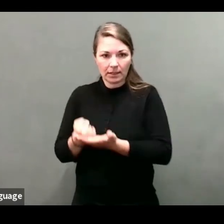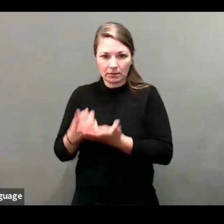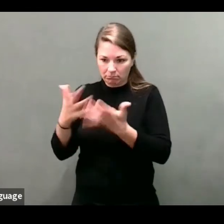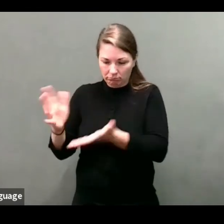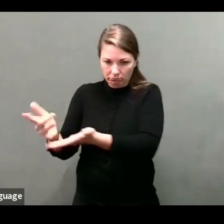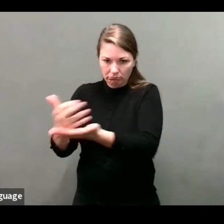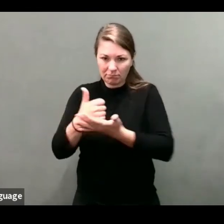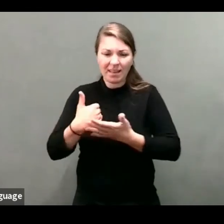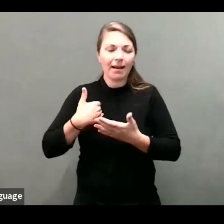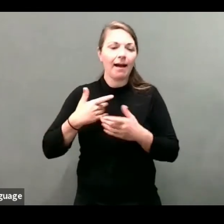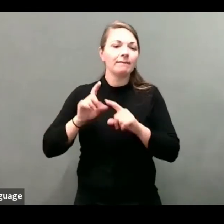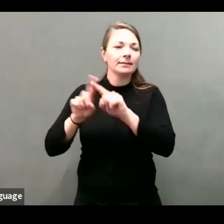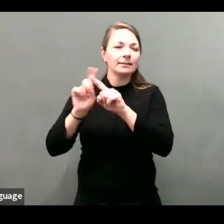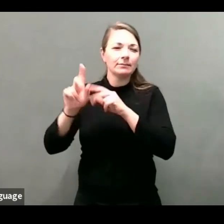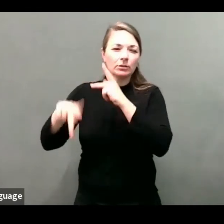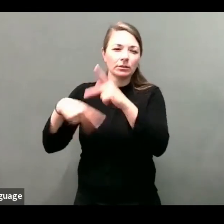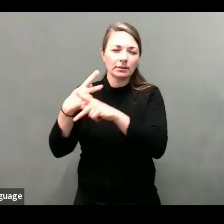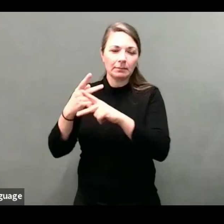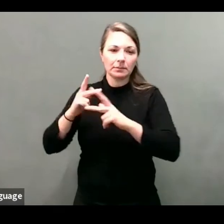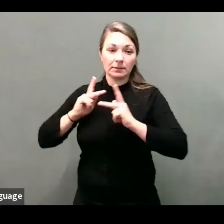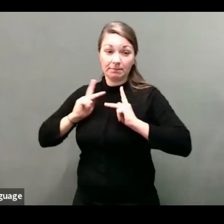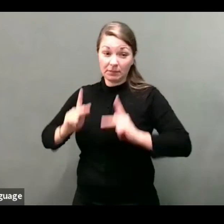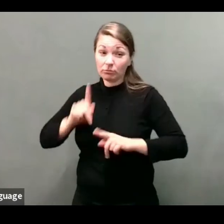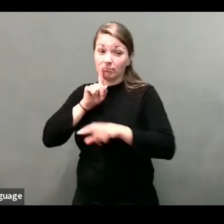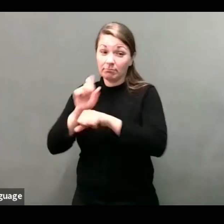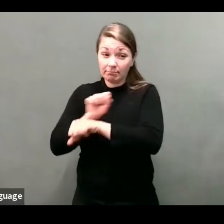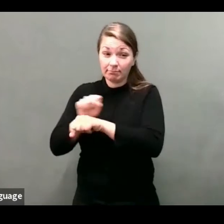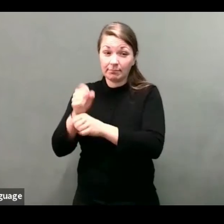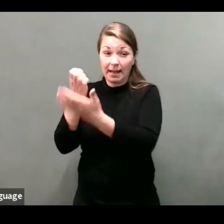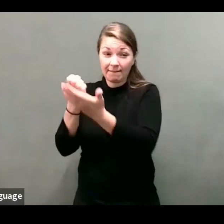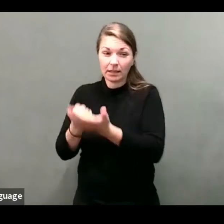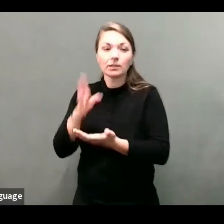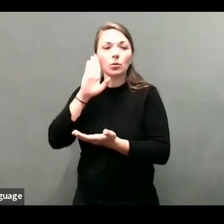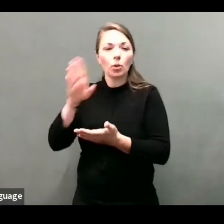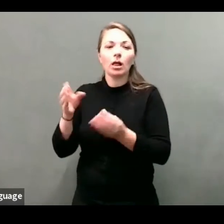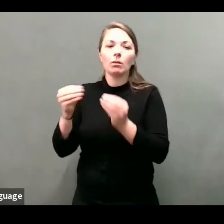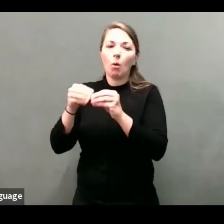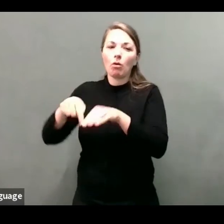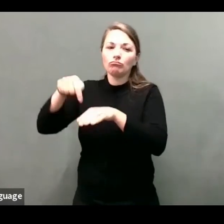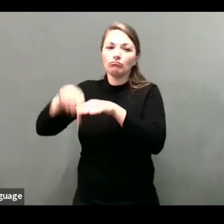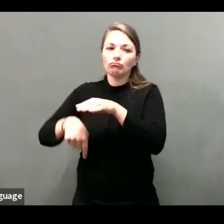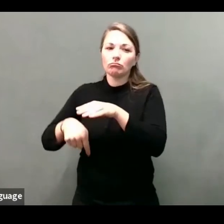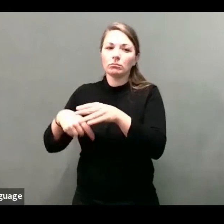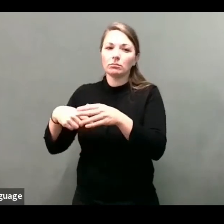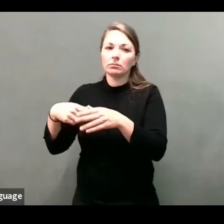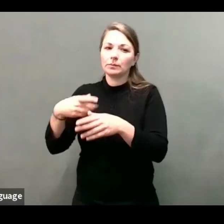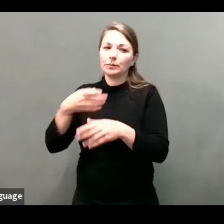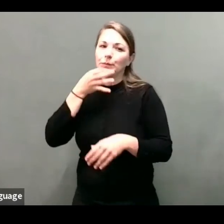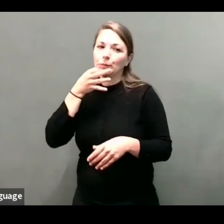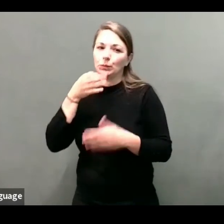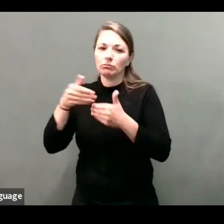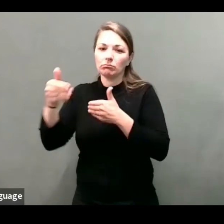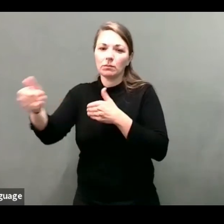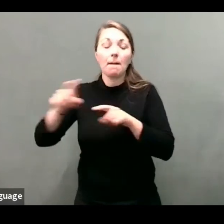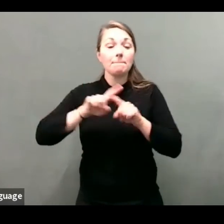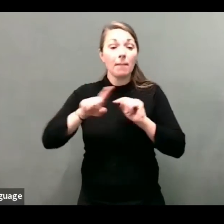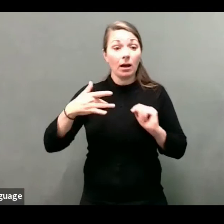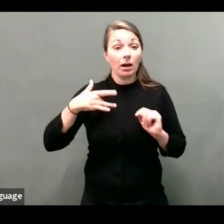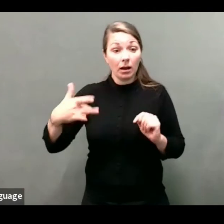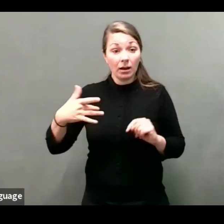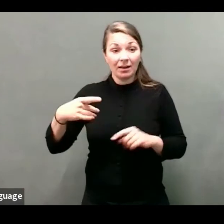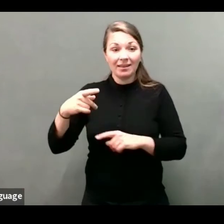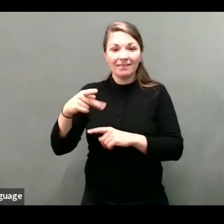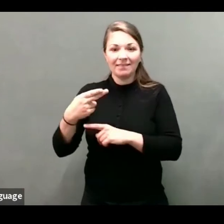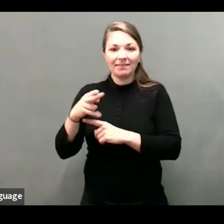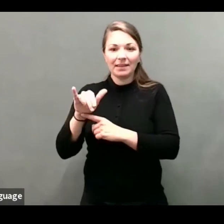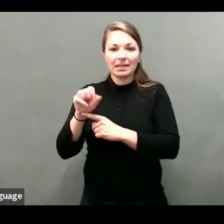of physical evidence that SANES could collect. Again, we'll get into that a little bit more here shortly. But usually physical